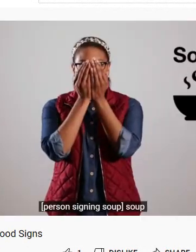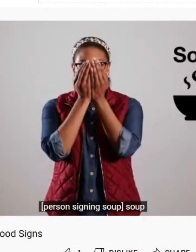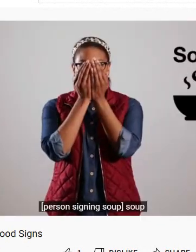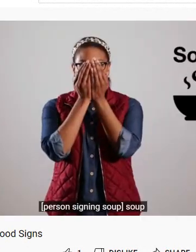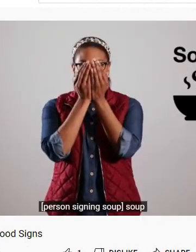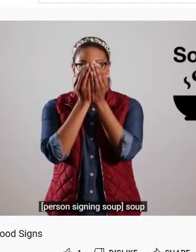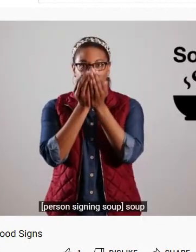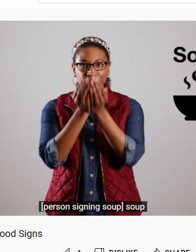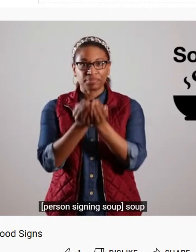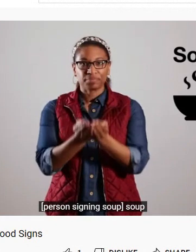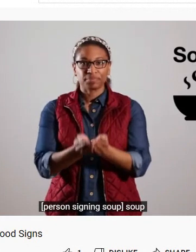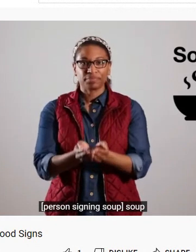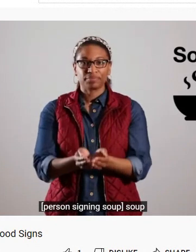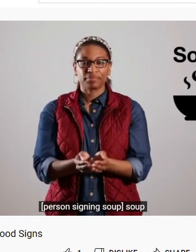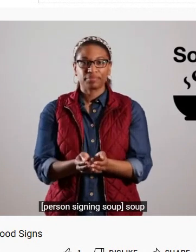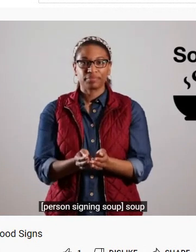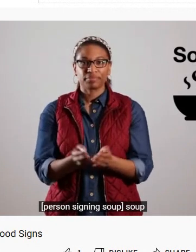Soup,